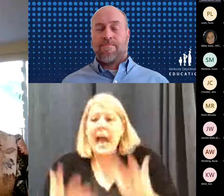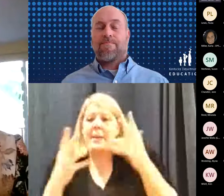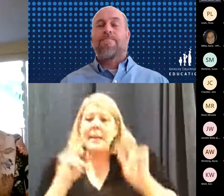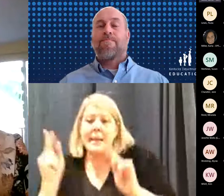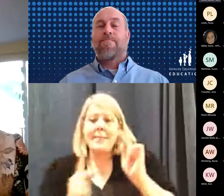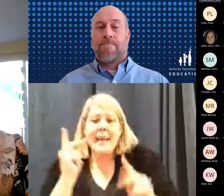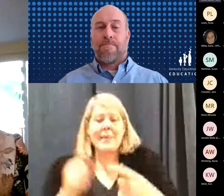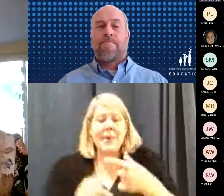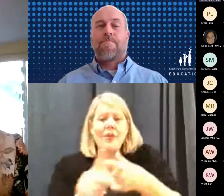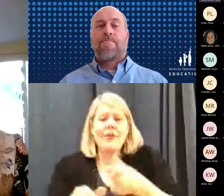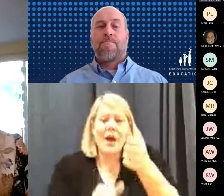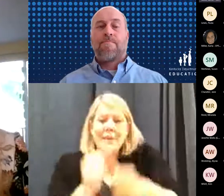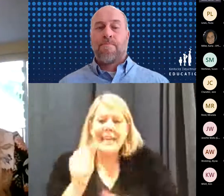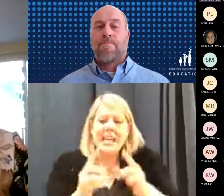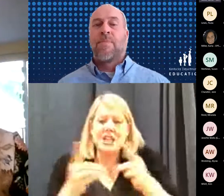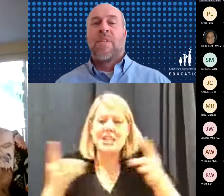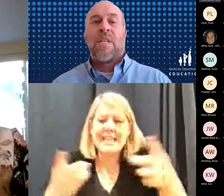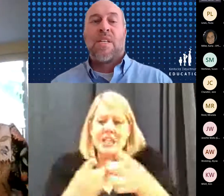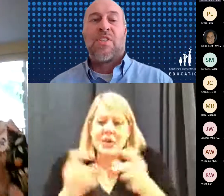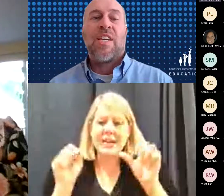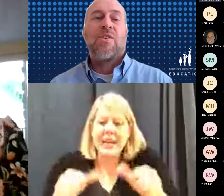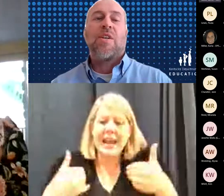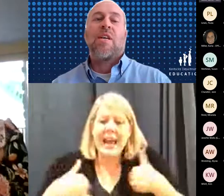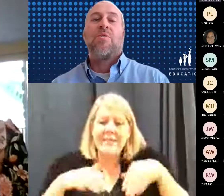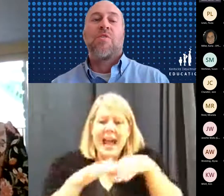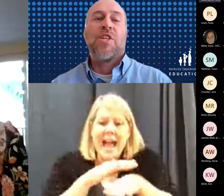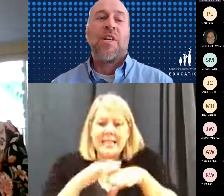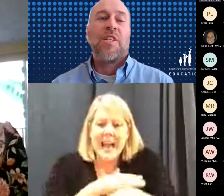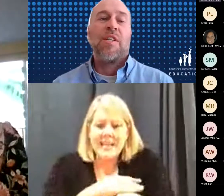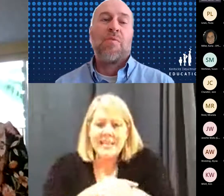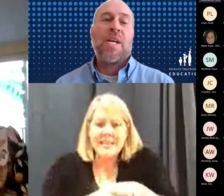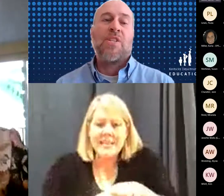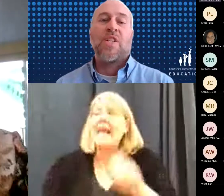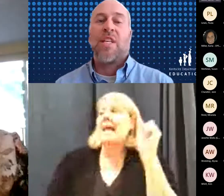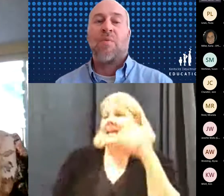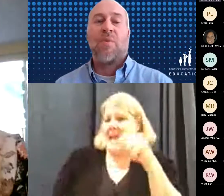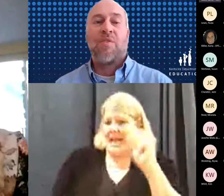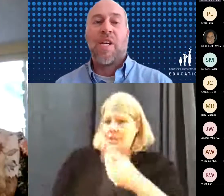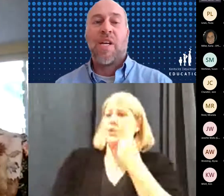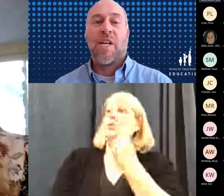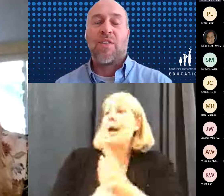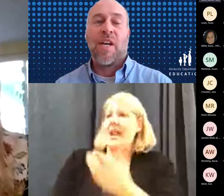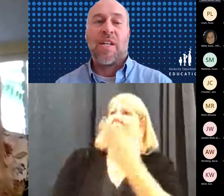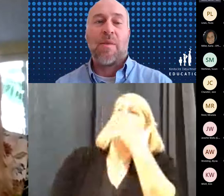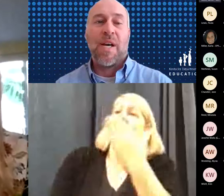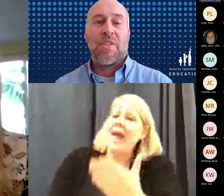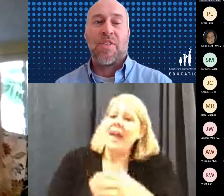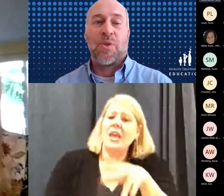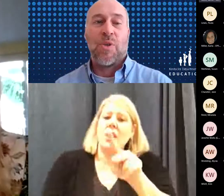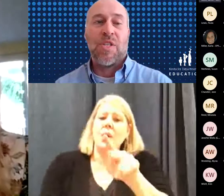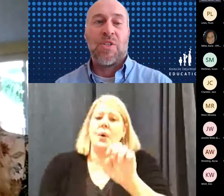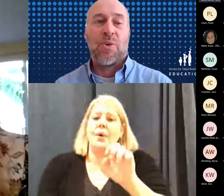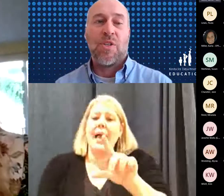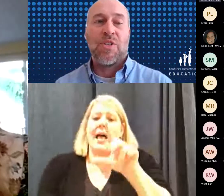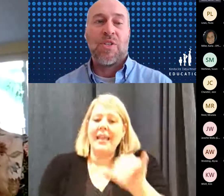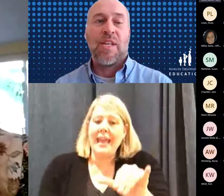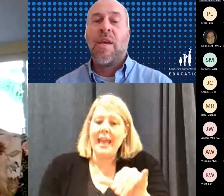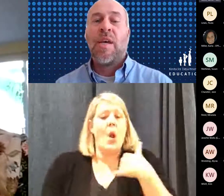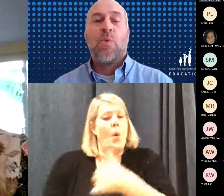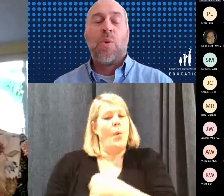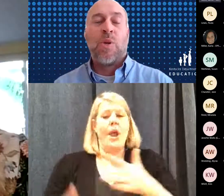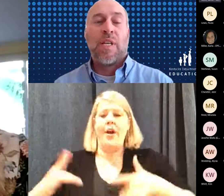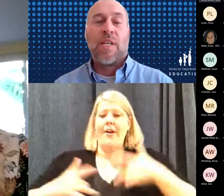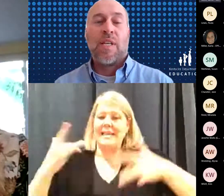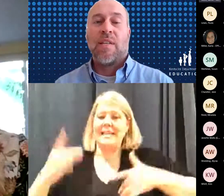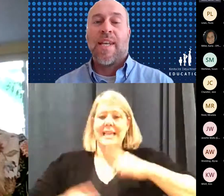district can have access? Yes, thank you, Kelly, for sharing the information. Again, we're very excited about this new resource,